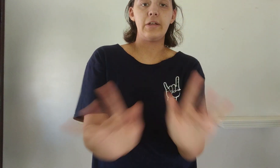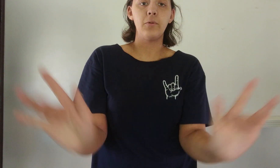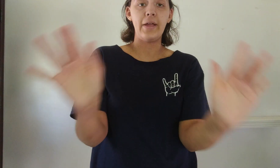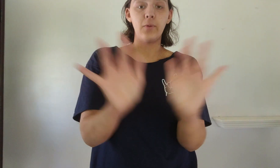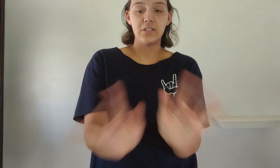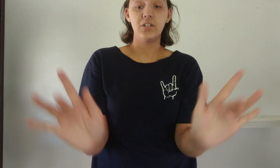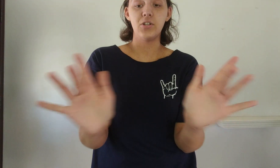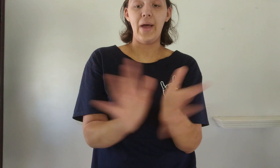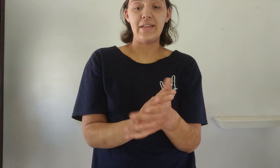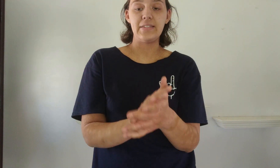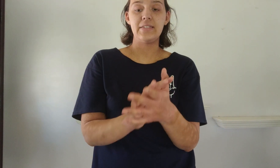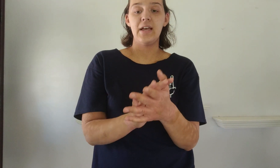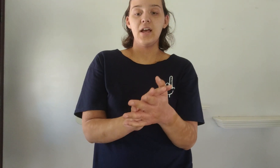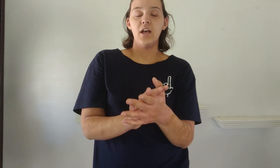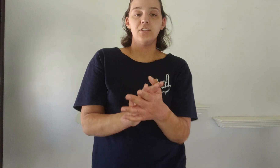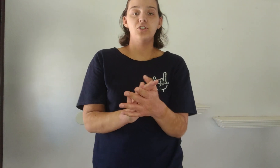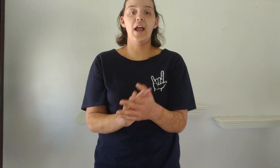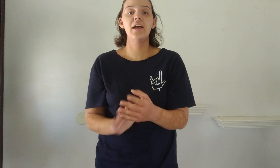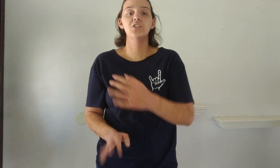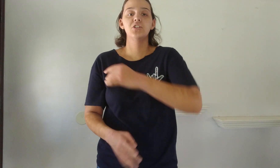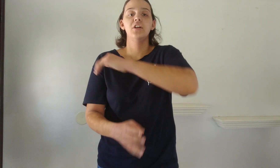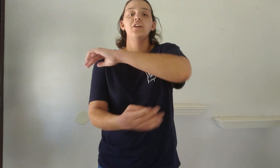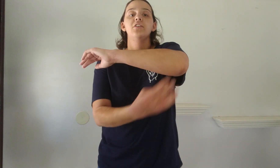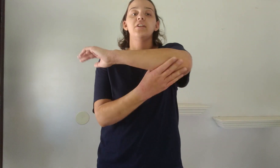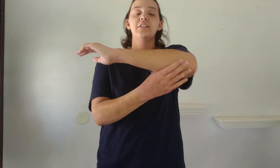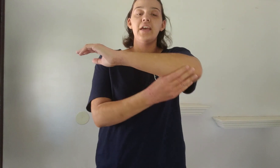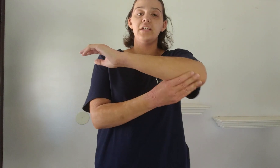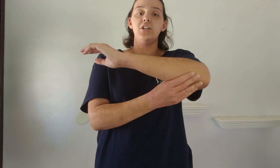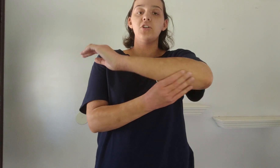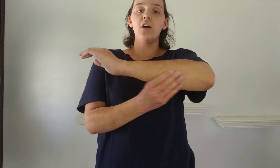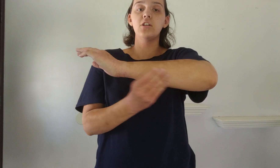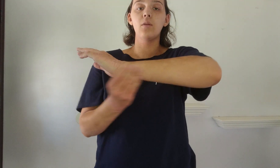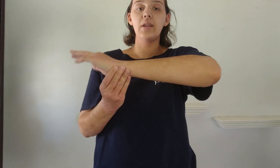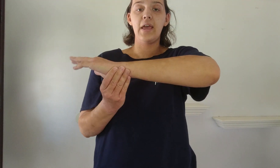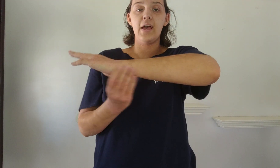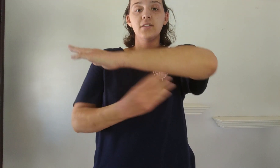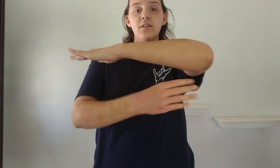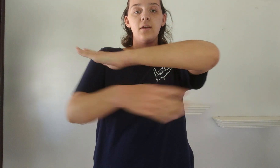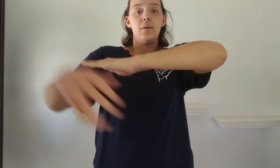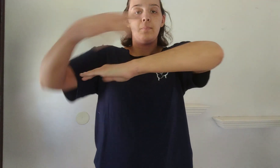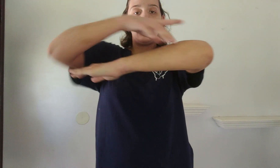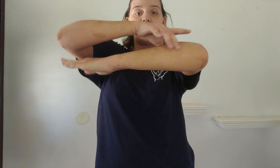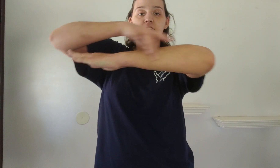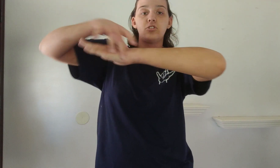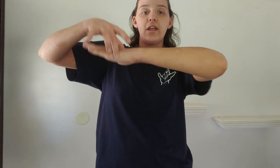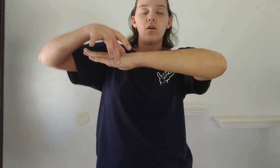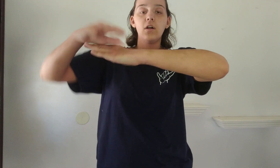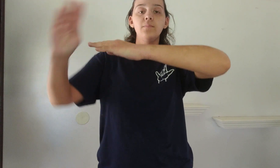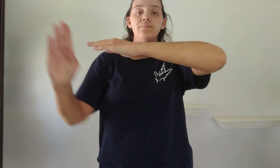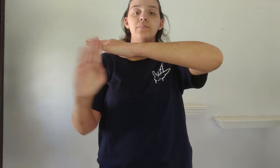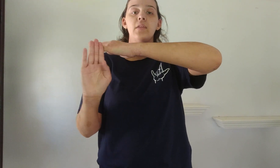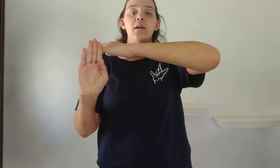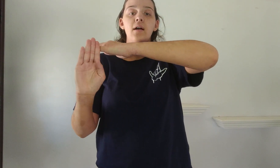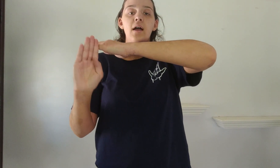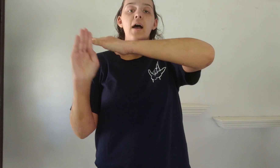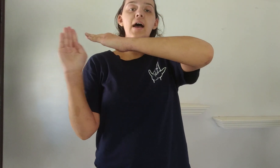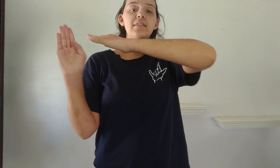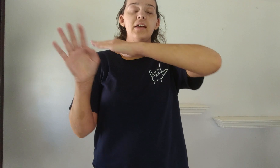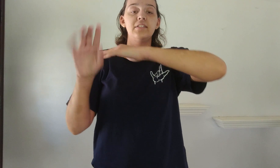like once or twice. Trash. You're going to take your non-dominant hand, make a straight arm, and then take